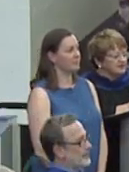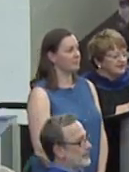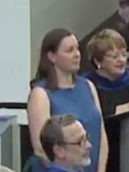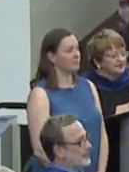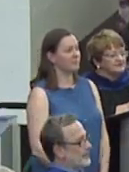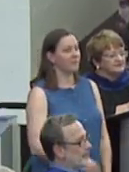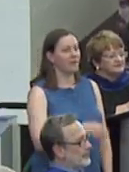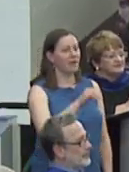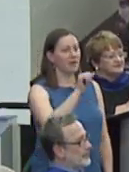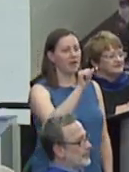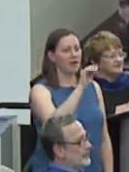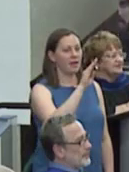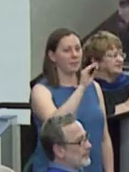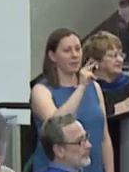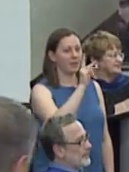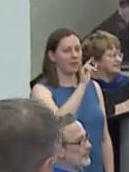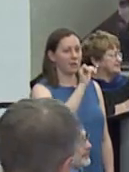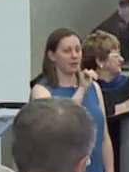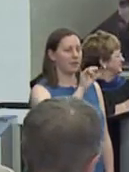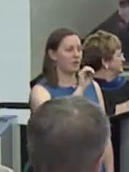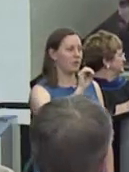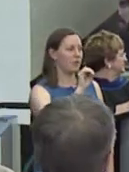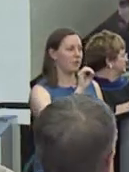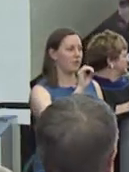Adekemi Odalea.